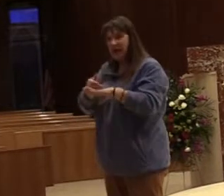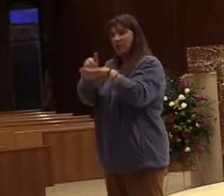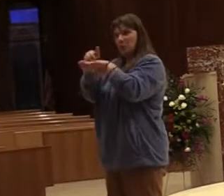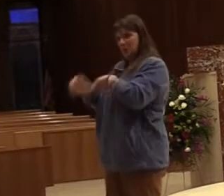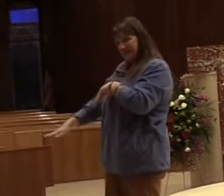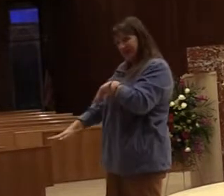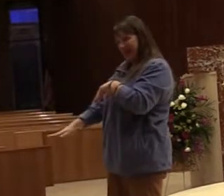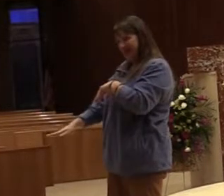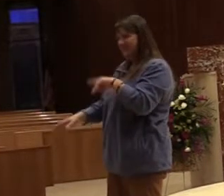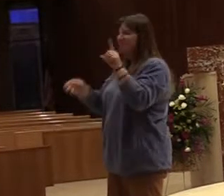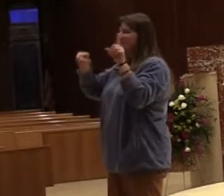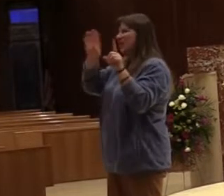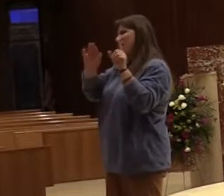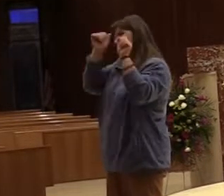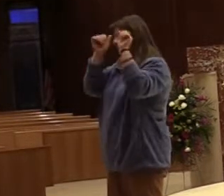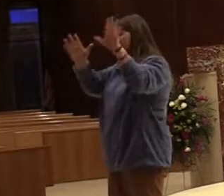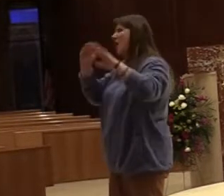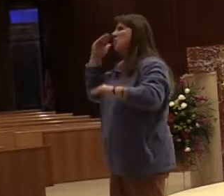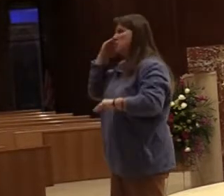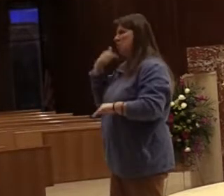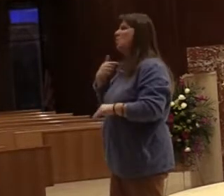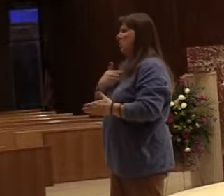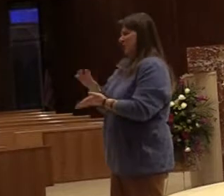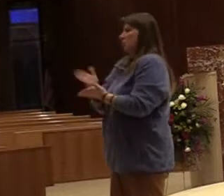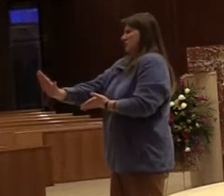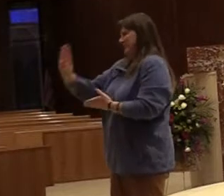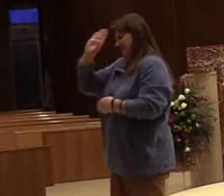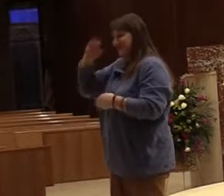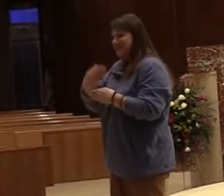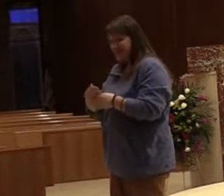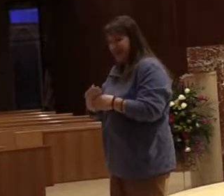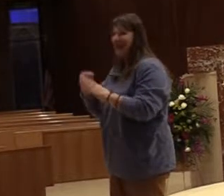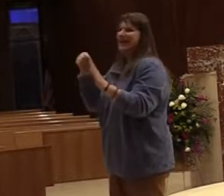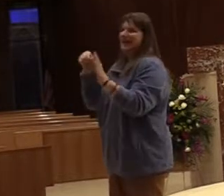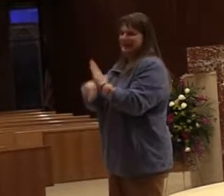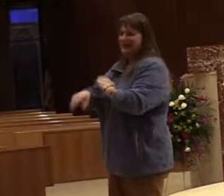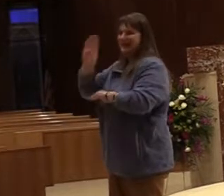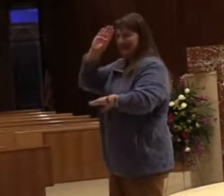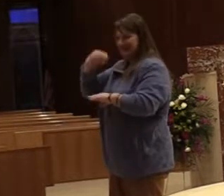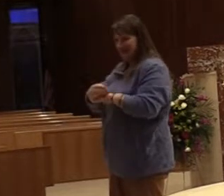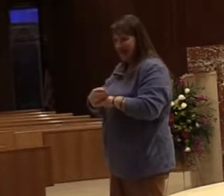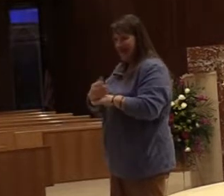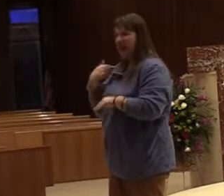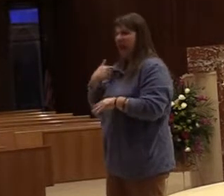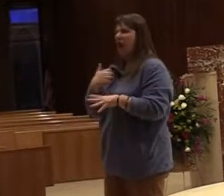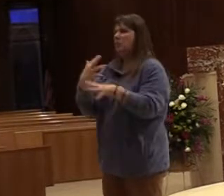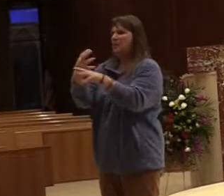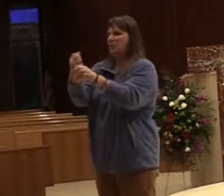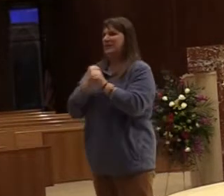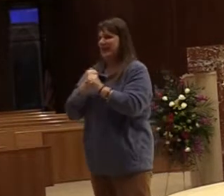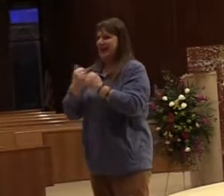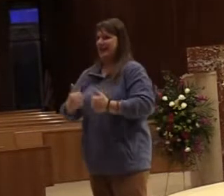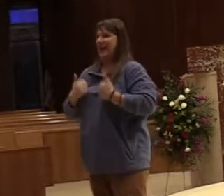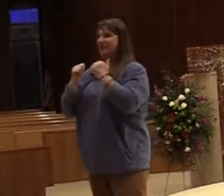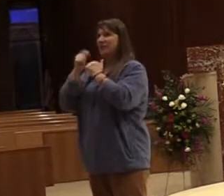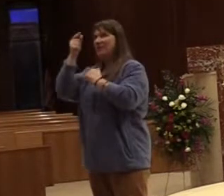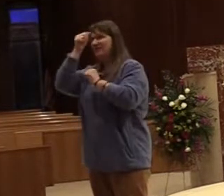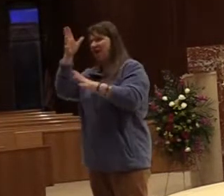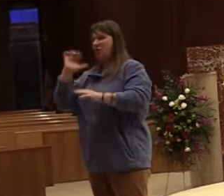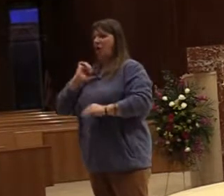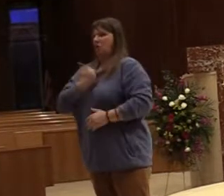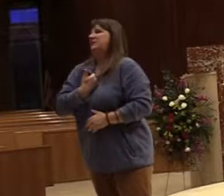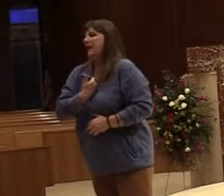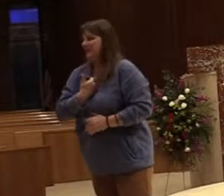would reject the son, that we would kill the son, and try to receive his inheritance, which is life with the Father.